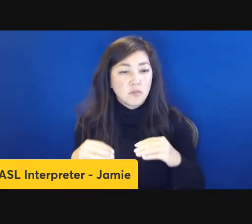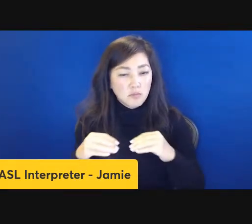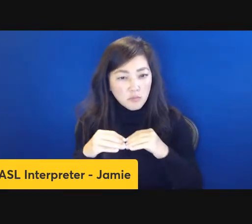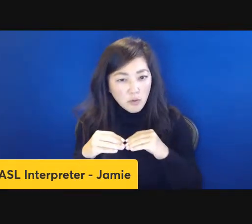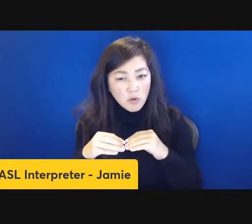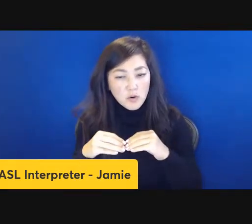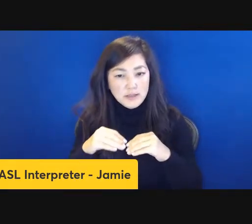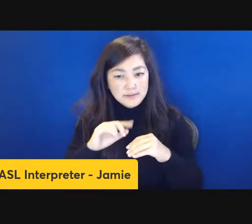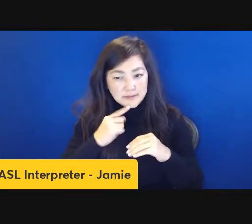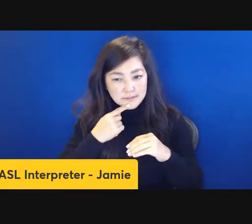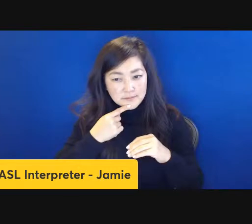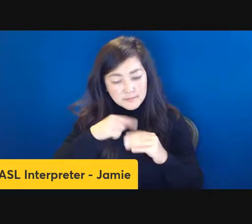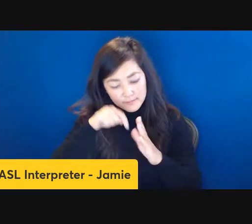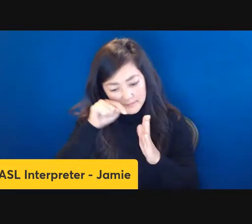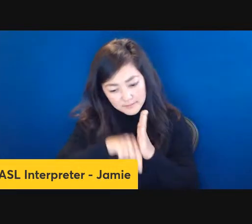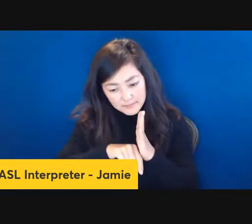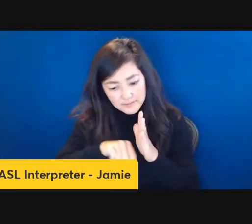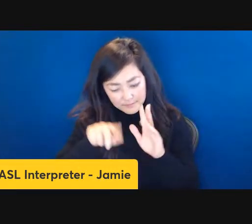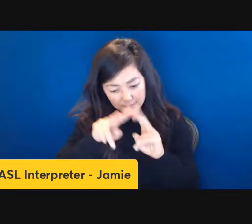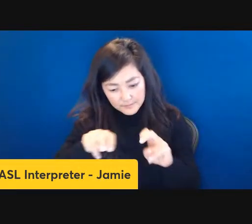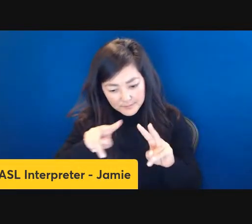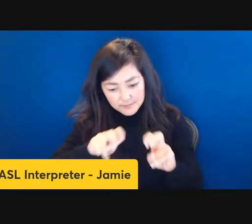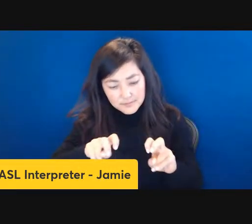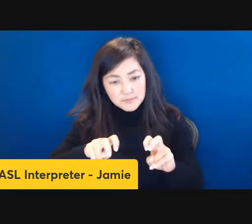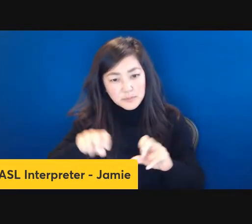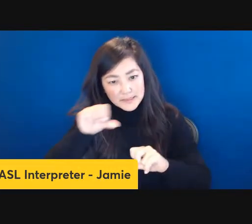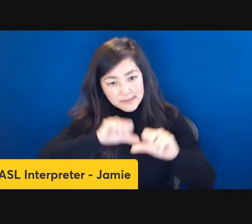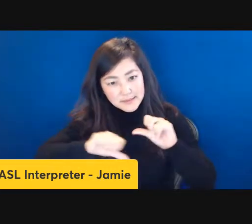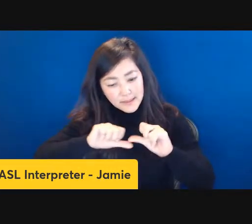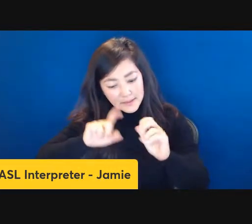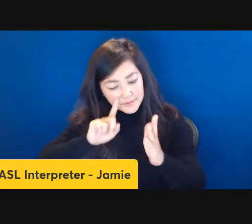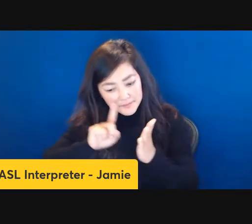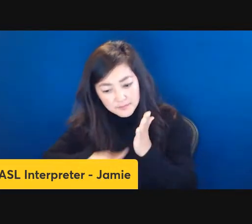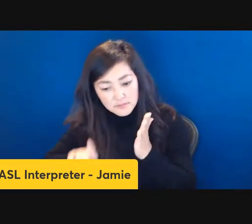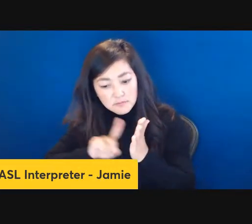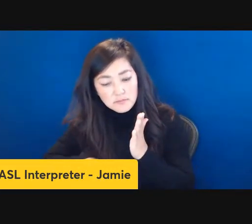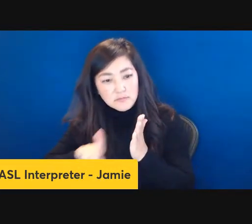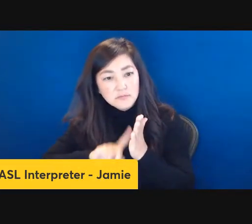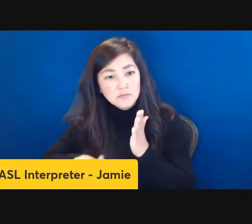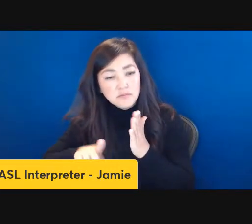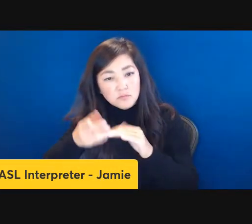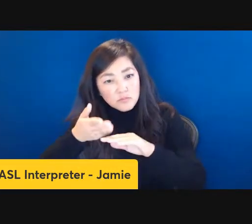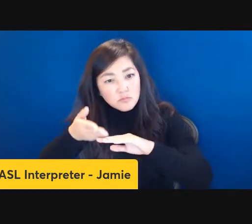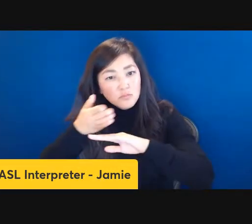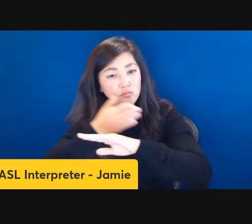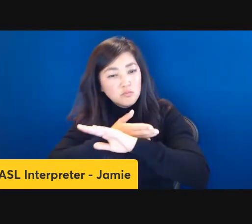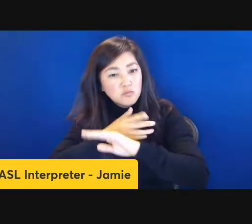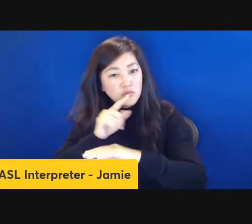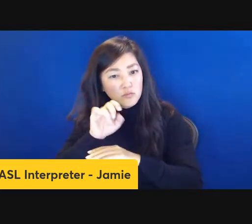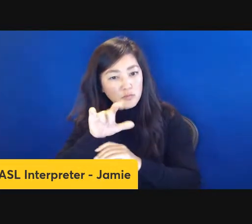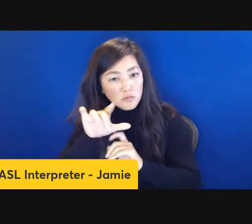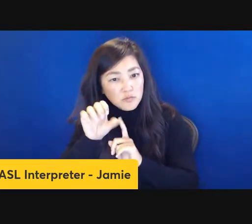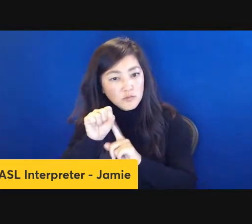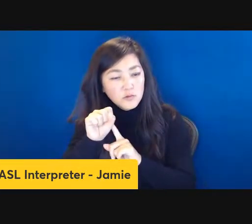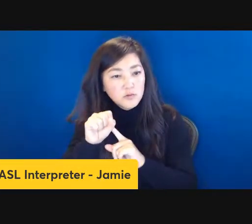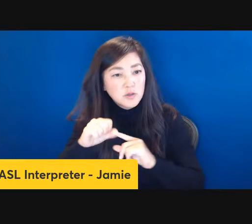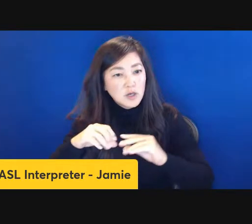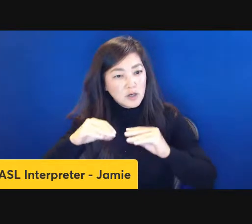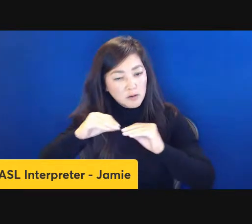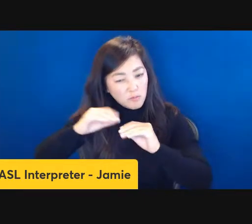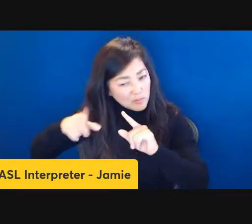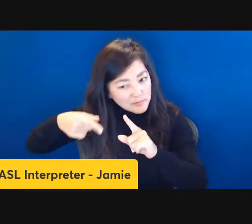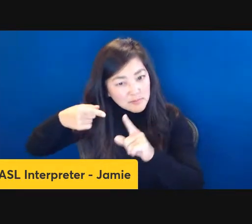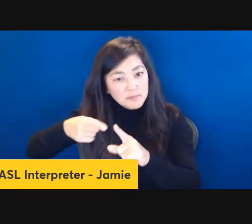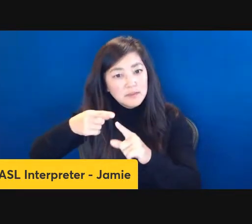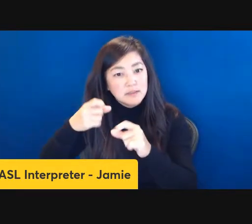thorough and sophisticated scientific investigations, improved instrumentation, and more sophisticated